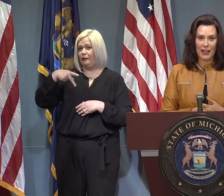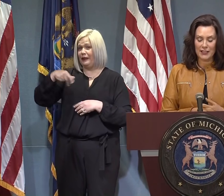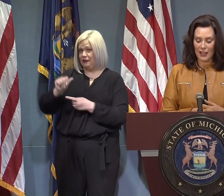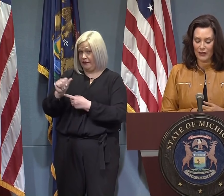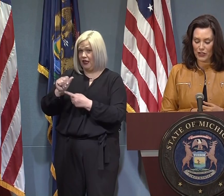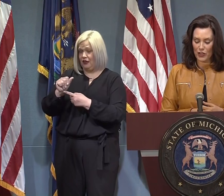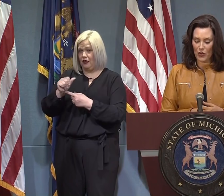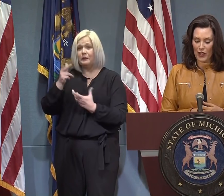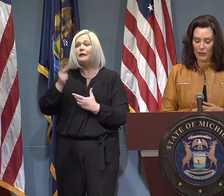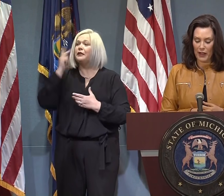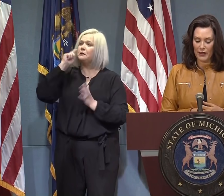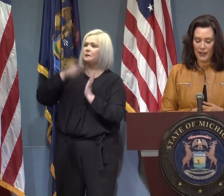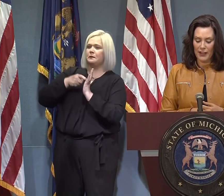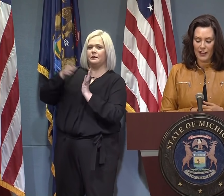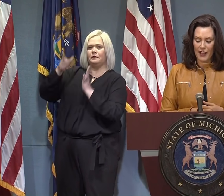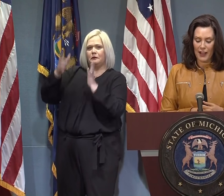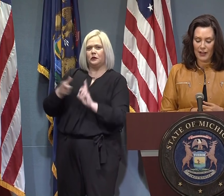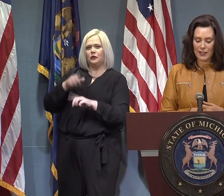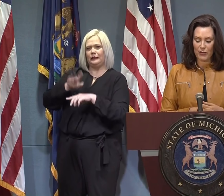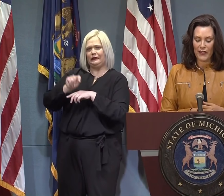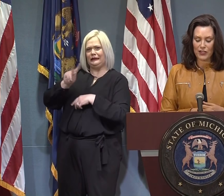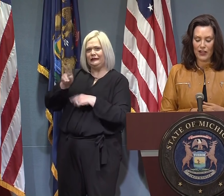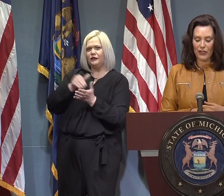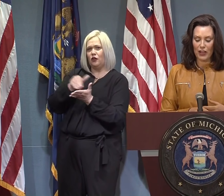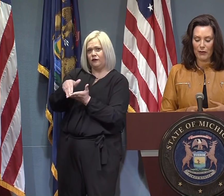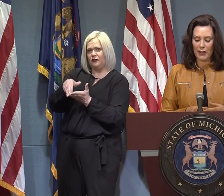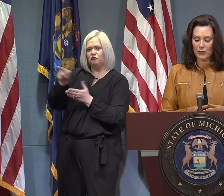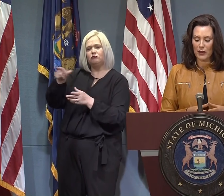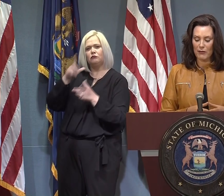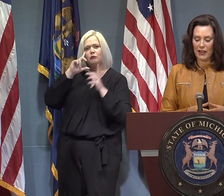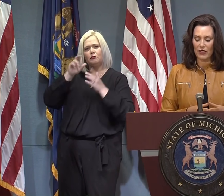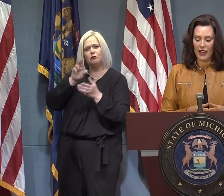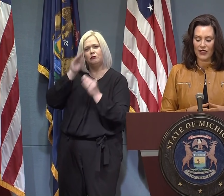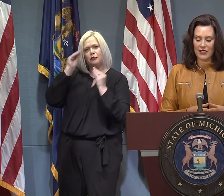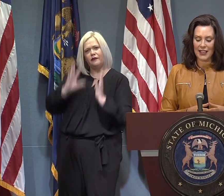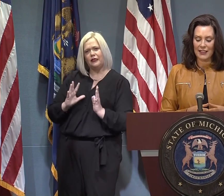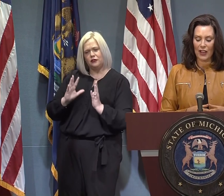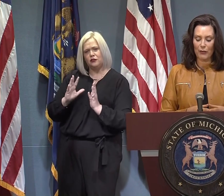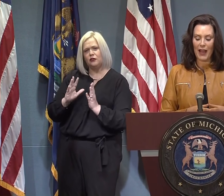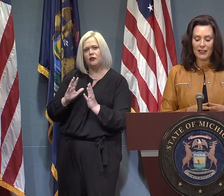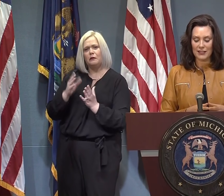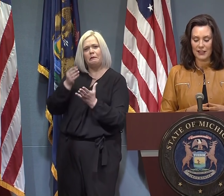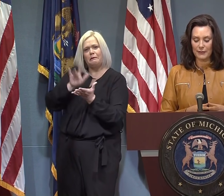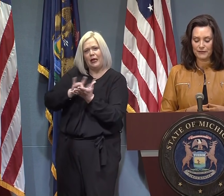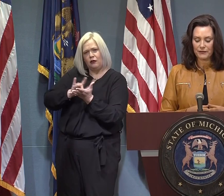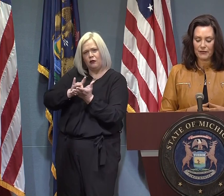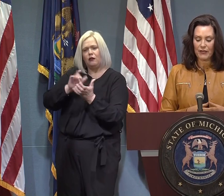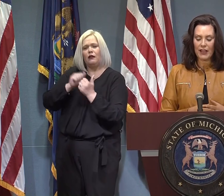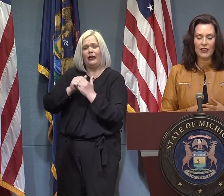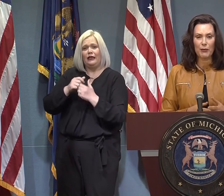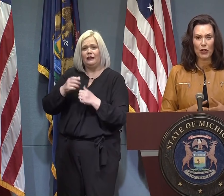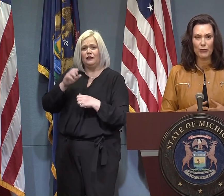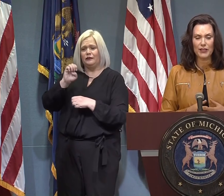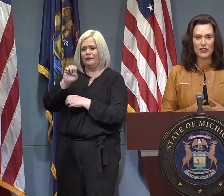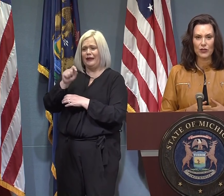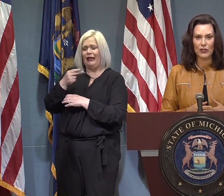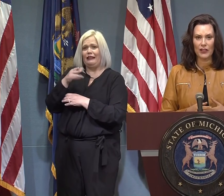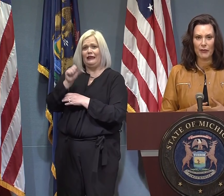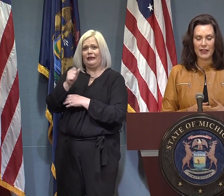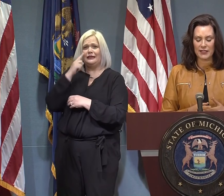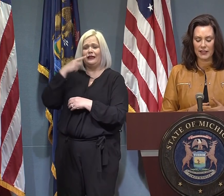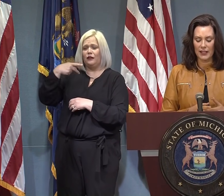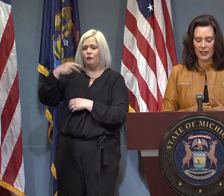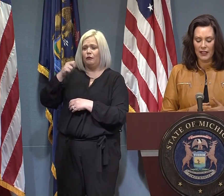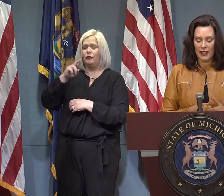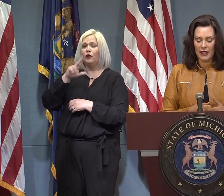him on television quite a bit. He's a professor in healthcare management, medical ethics, and health policy at the Perelman School